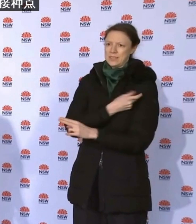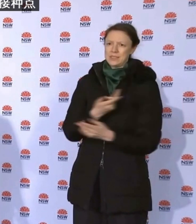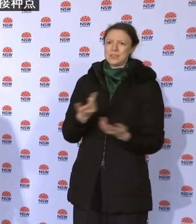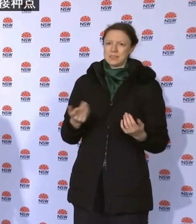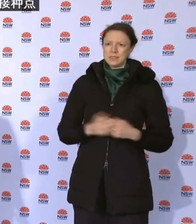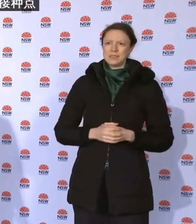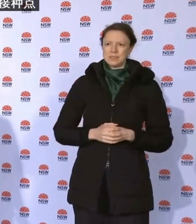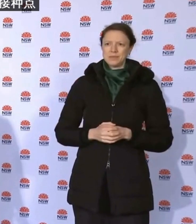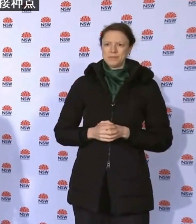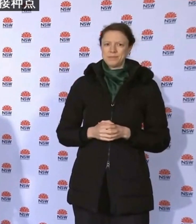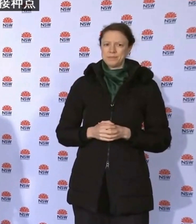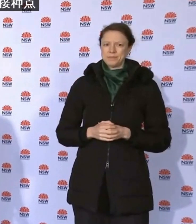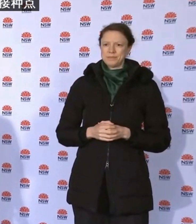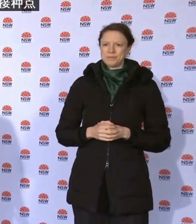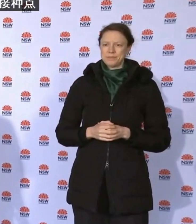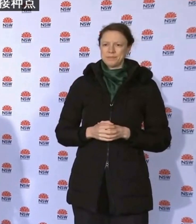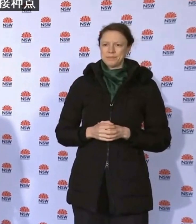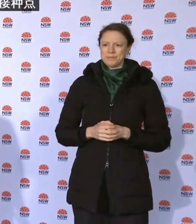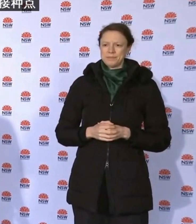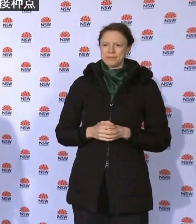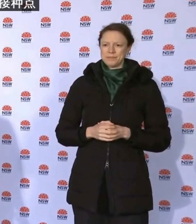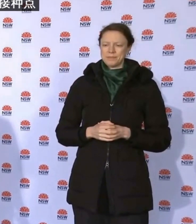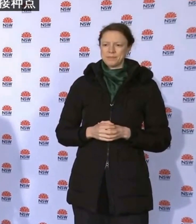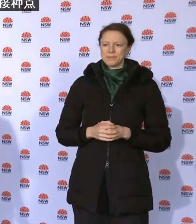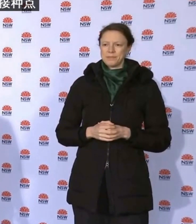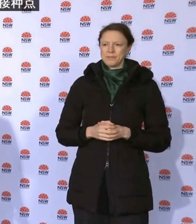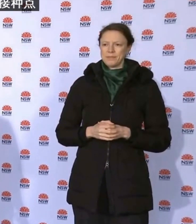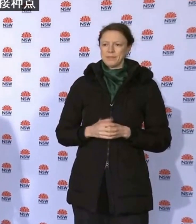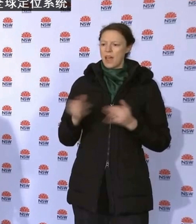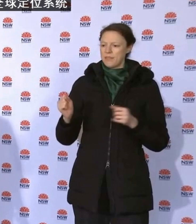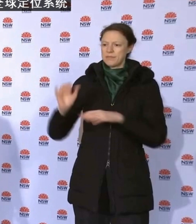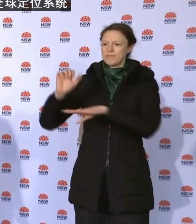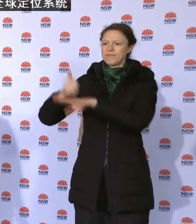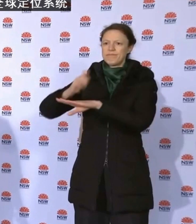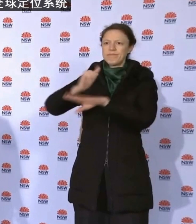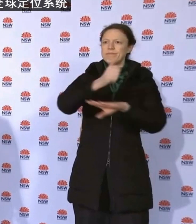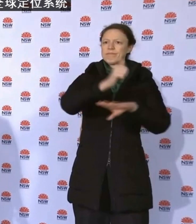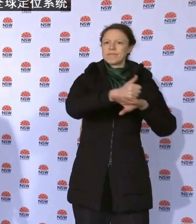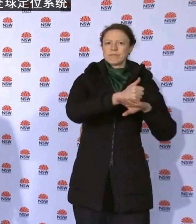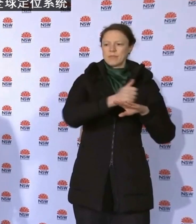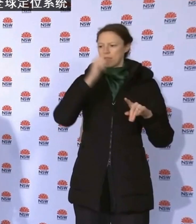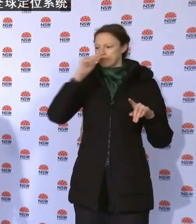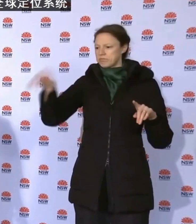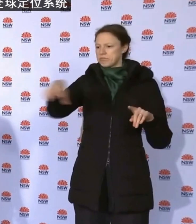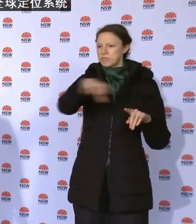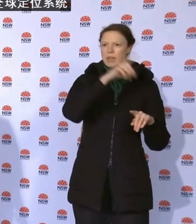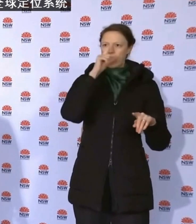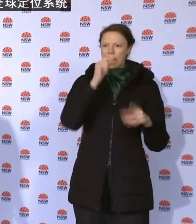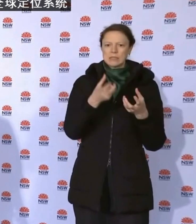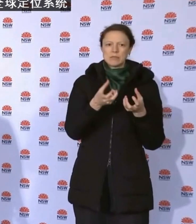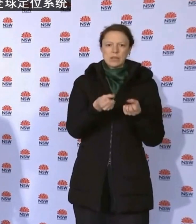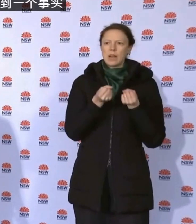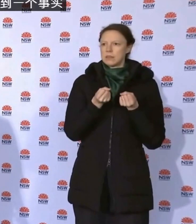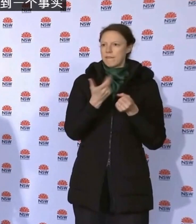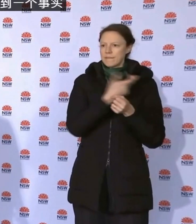have quite a large number of vaccination sites now available through the state health system, but we also have